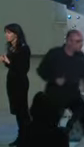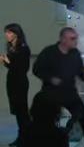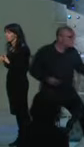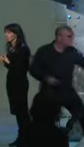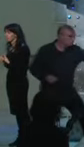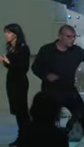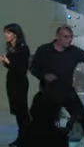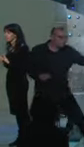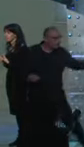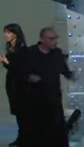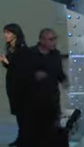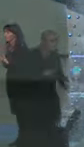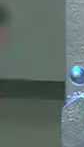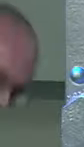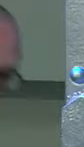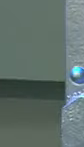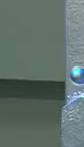Yes.